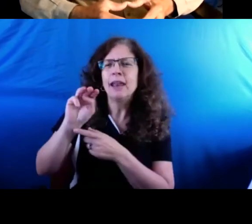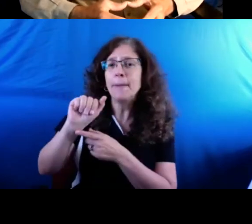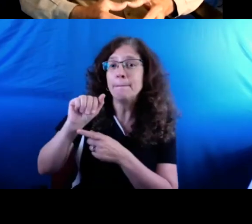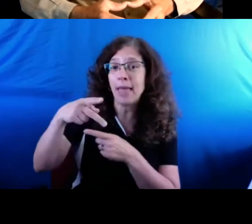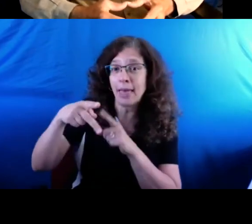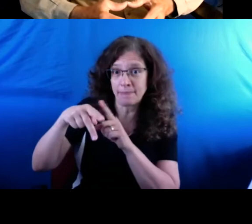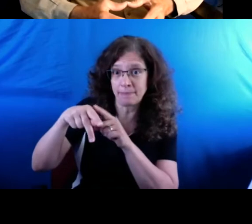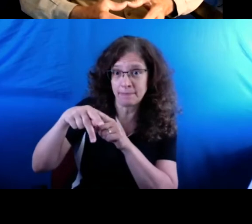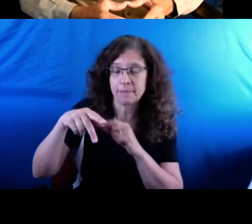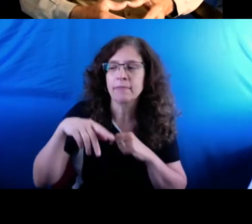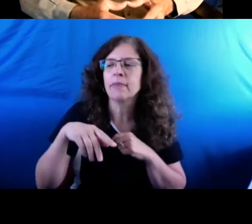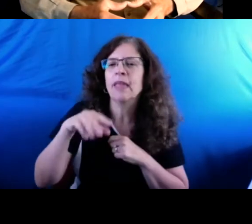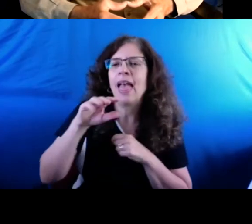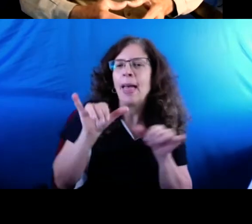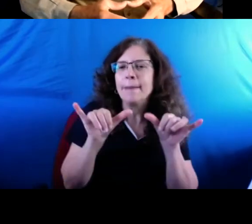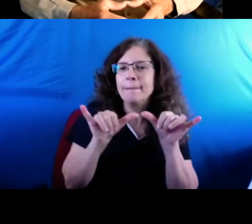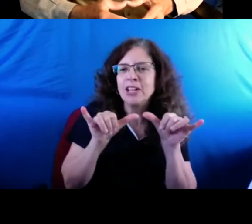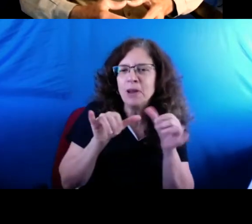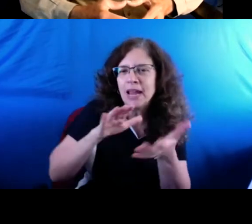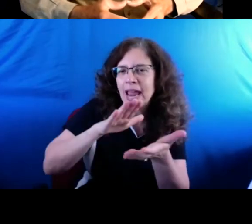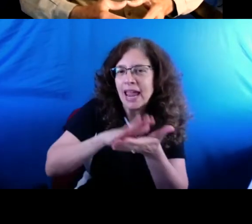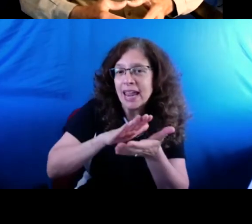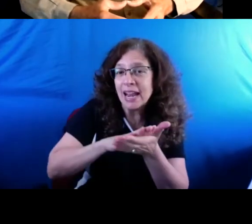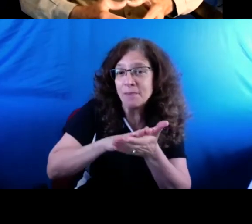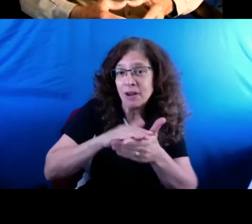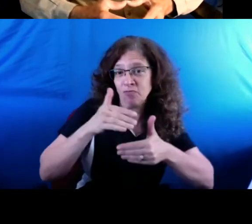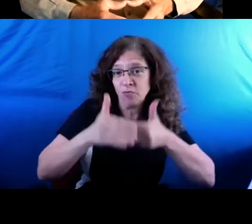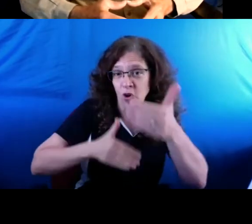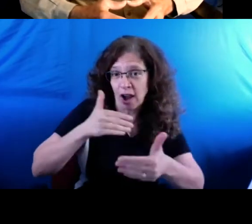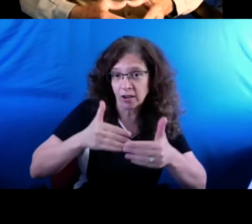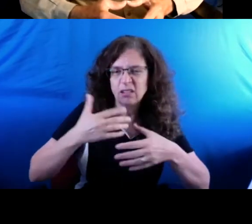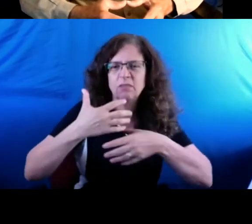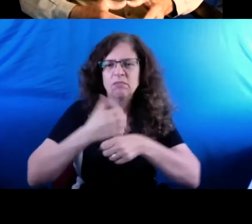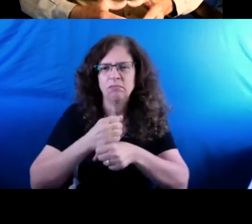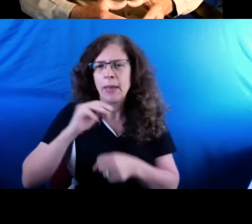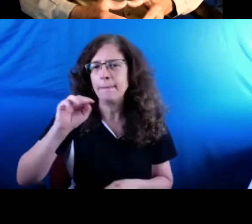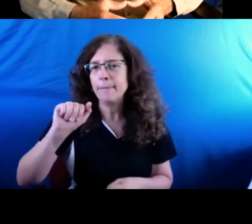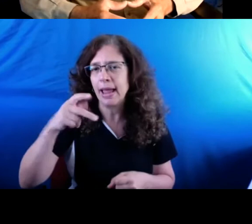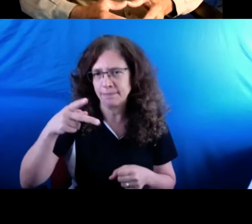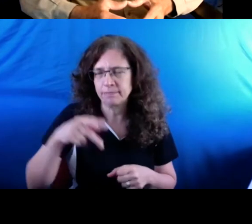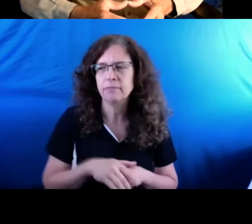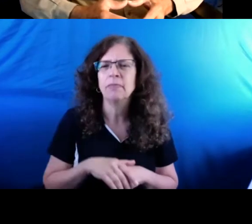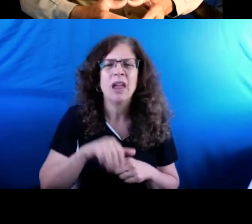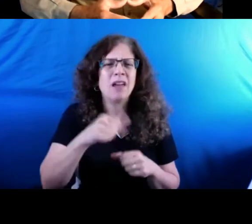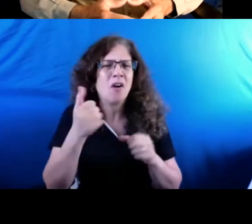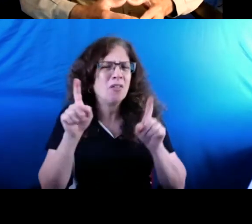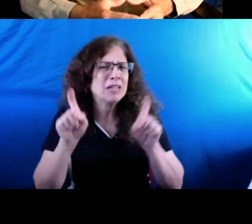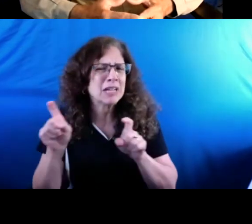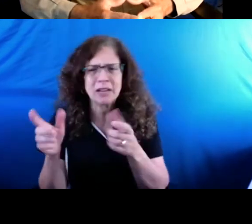we did the MAP testing, measurement of academic process. We call it